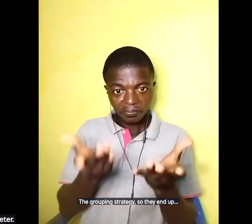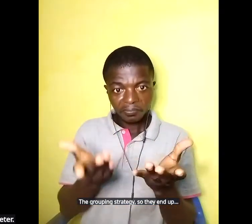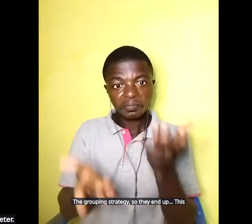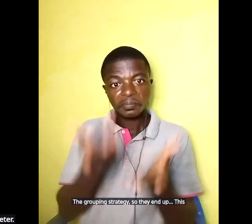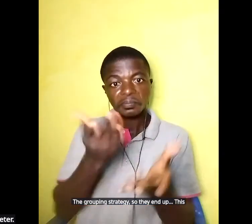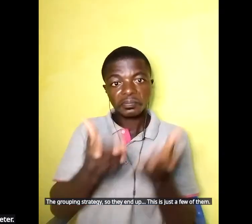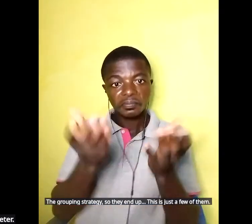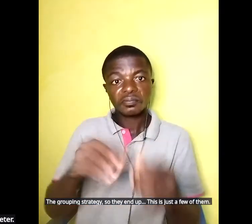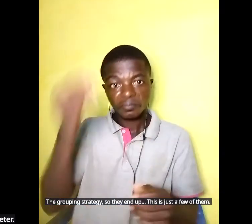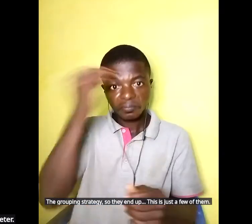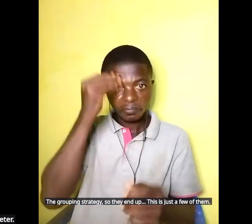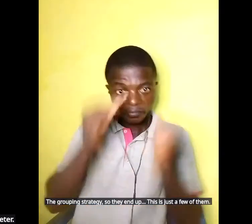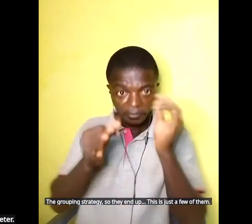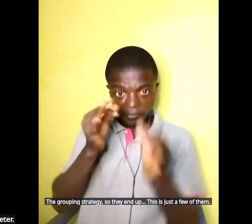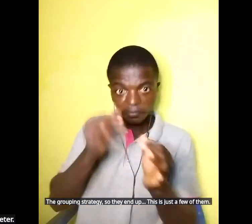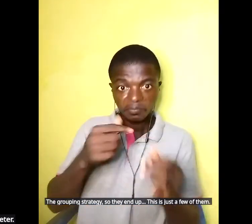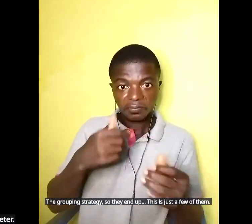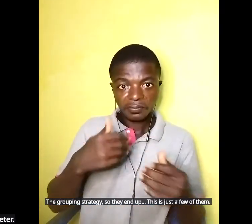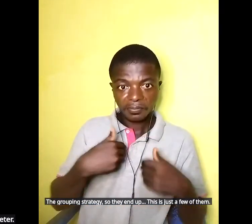few of few kind of